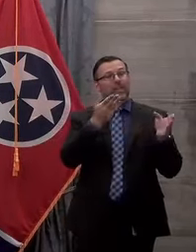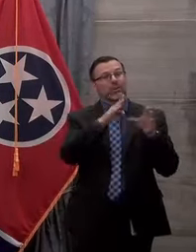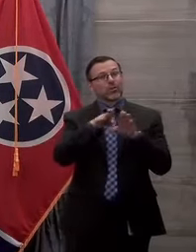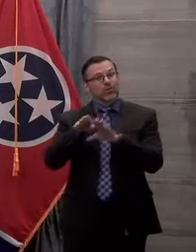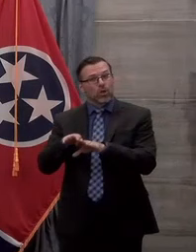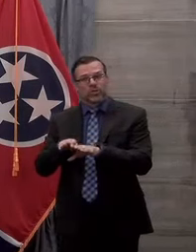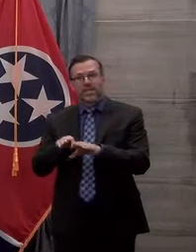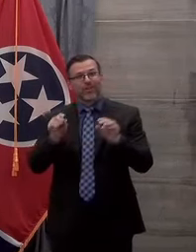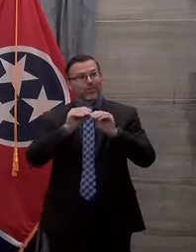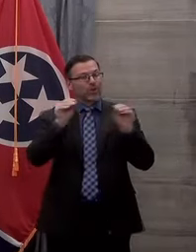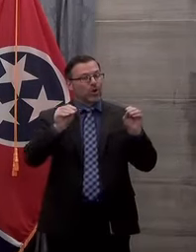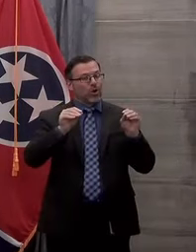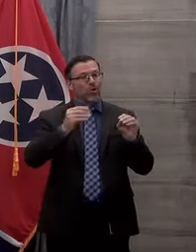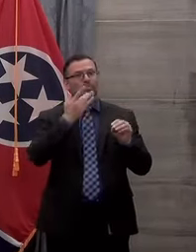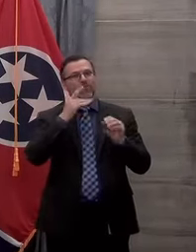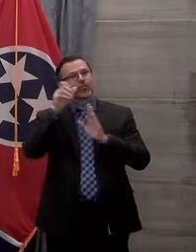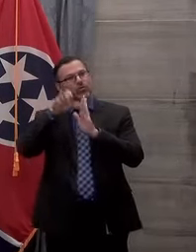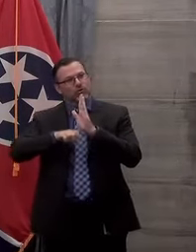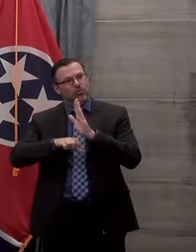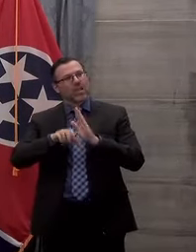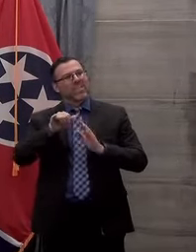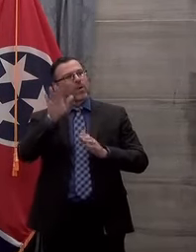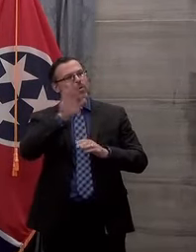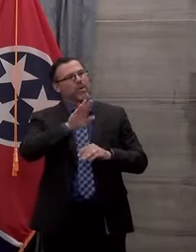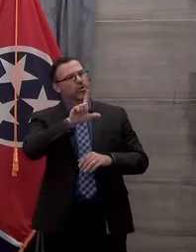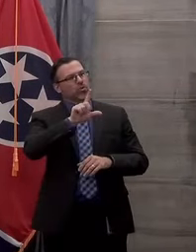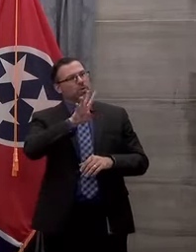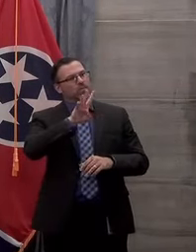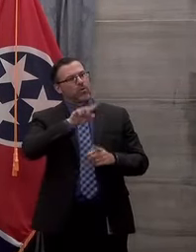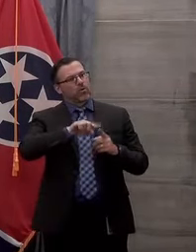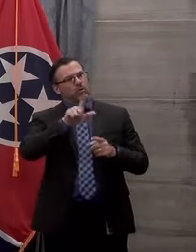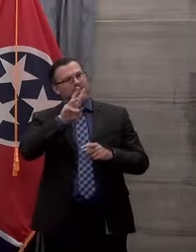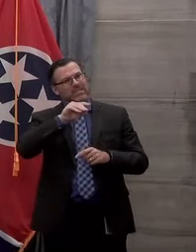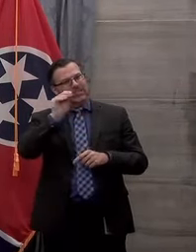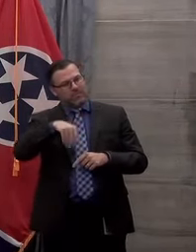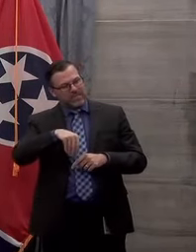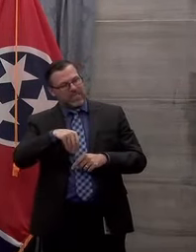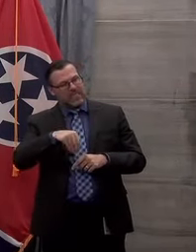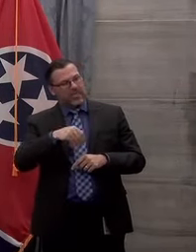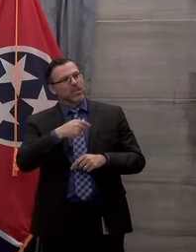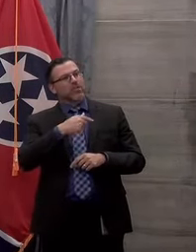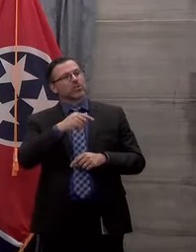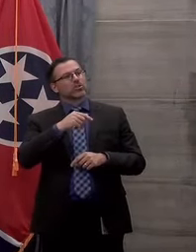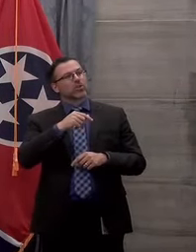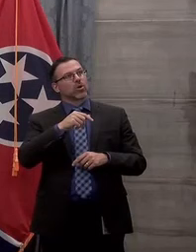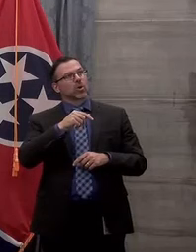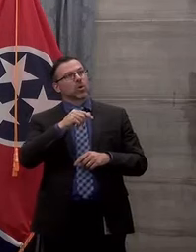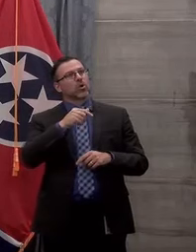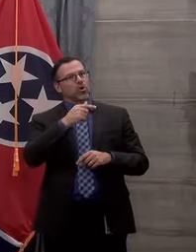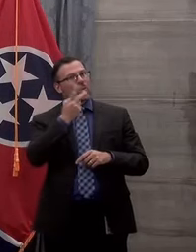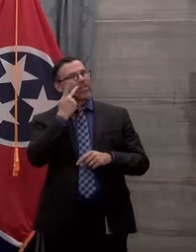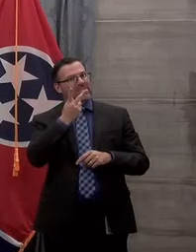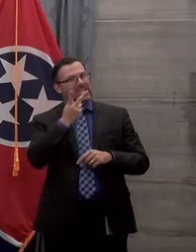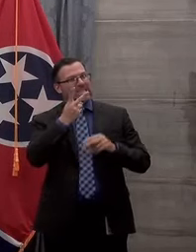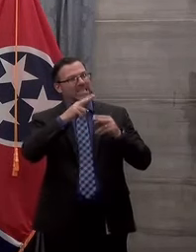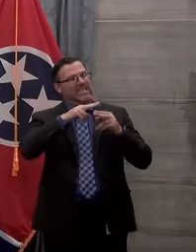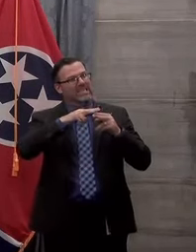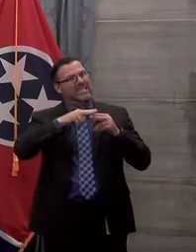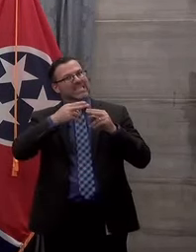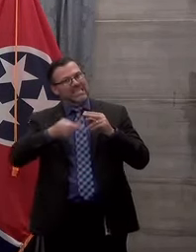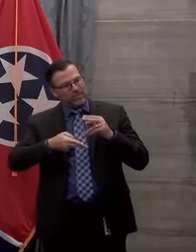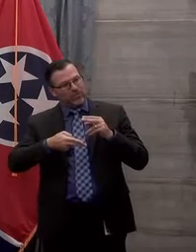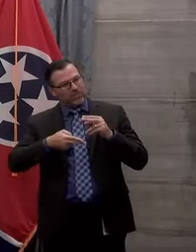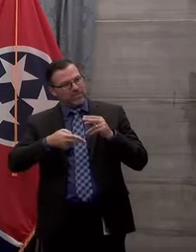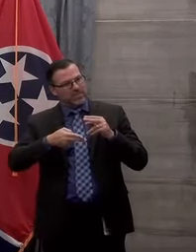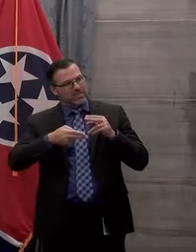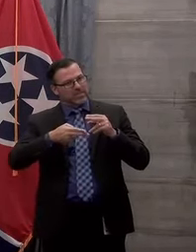weren't going on, that was in the 24 to 26% range. So we have seen the expected decrease in capacity related